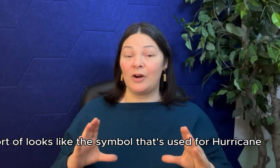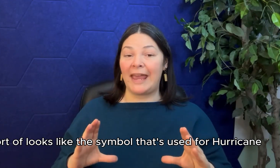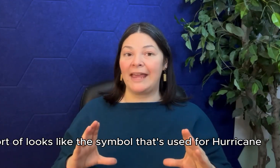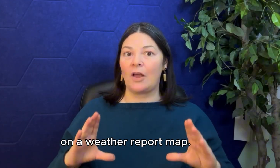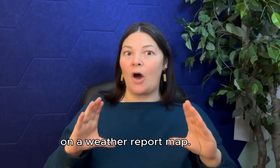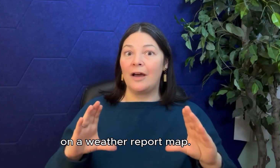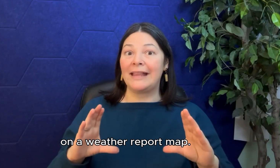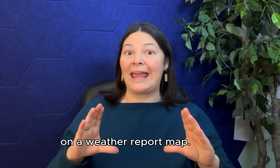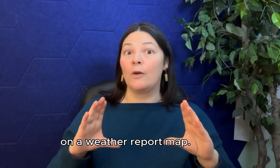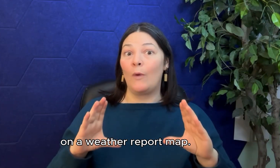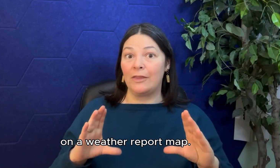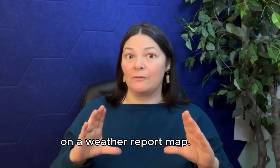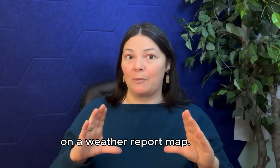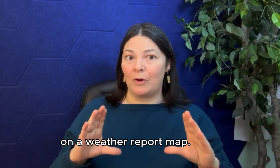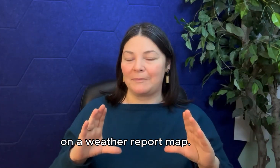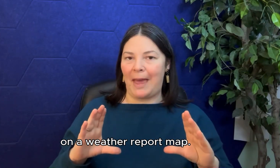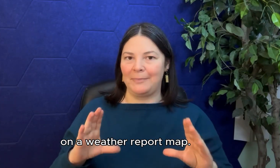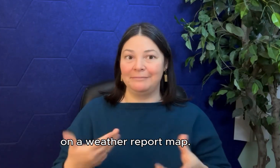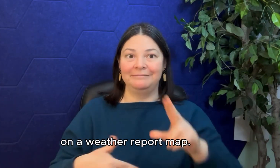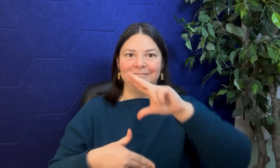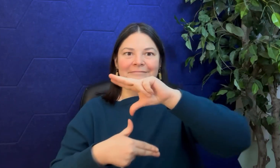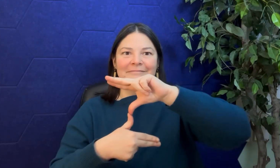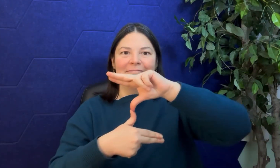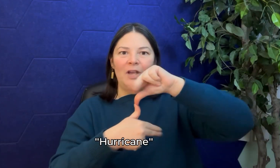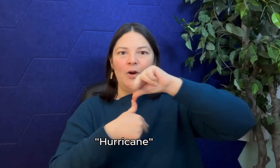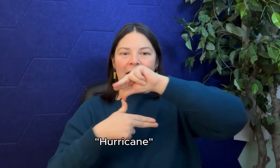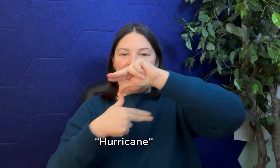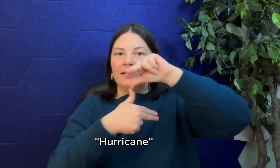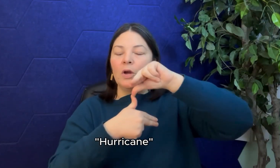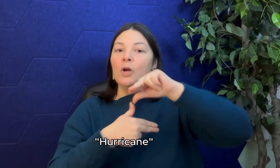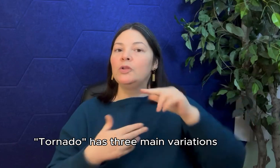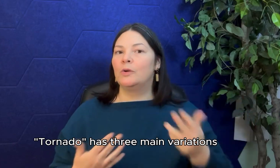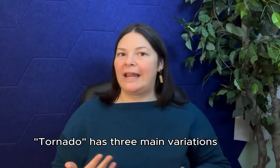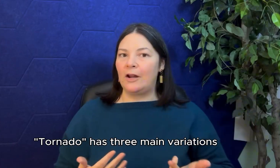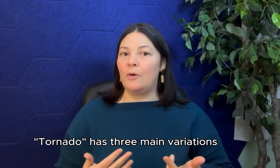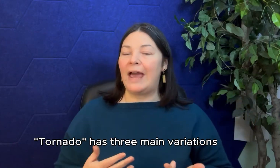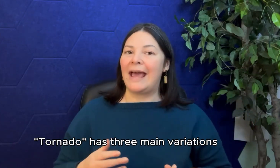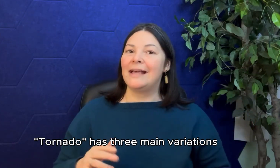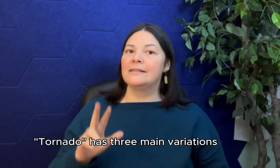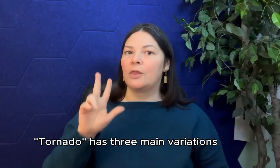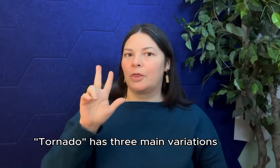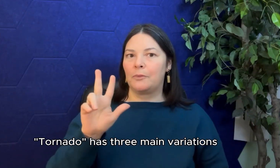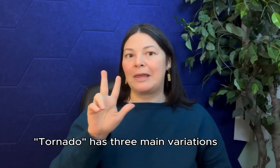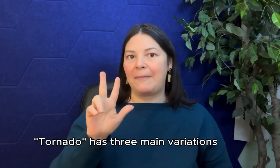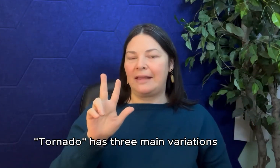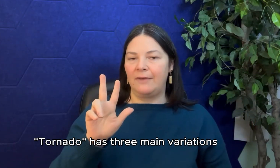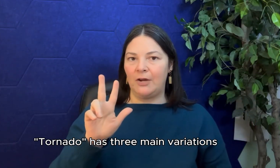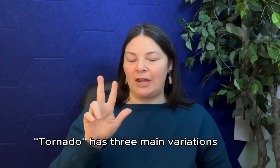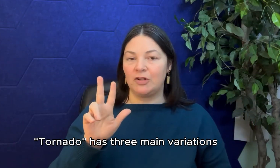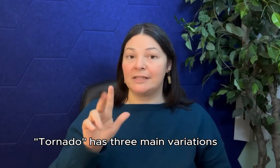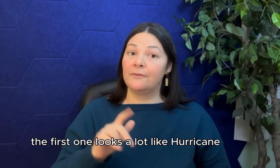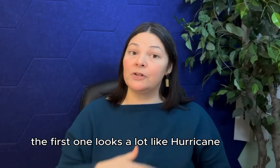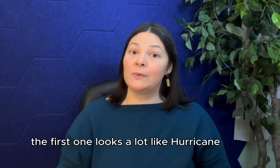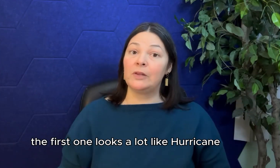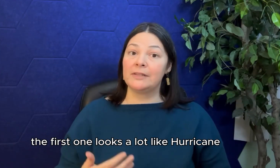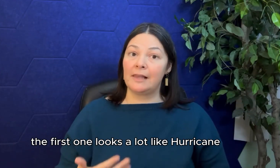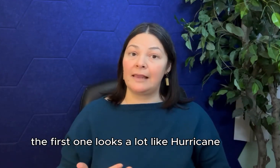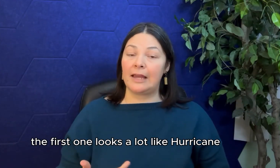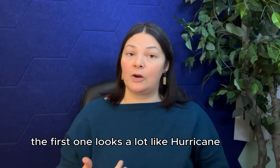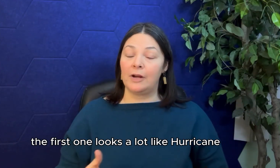hurricane on a weather report map. Hurricane. Tornado has three main variations. The first one looks a lot like hurricane,